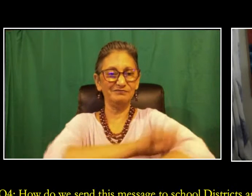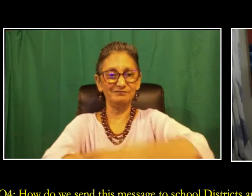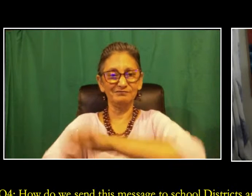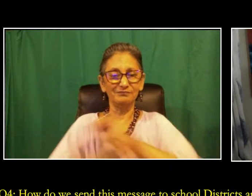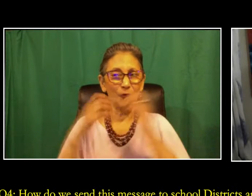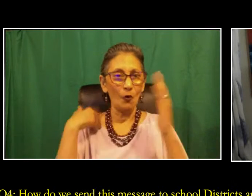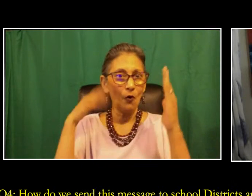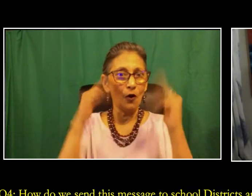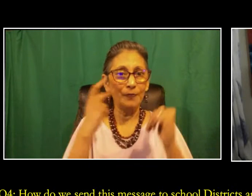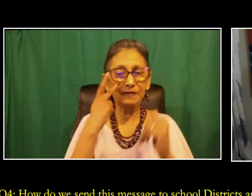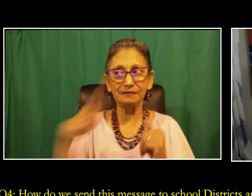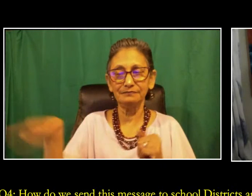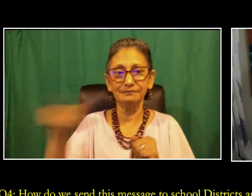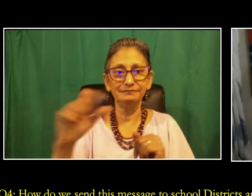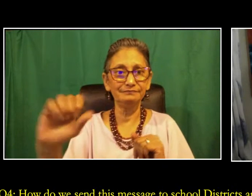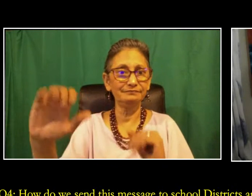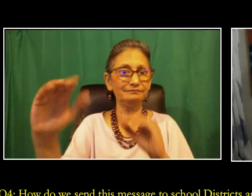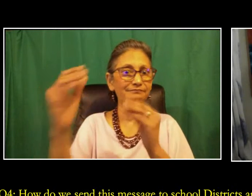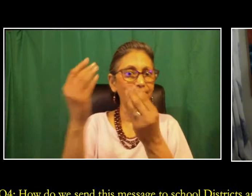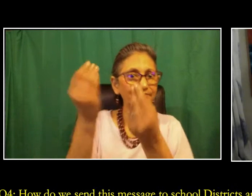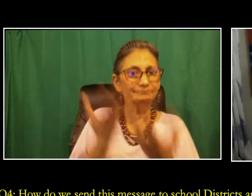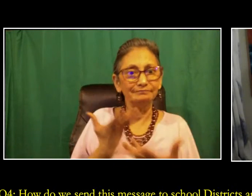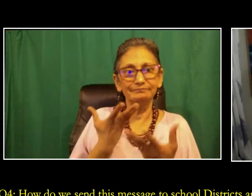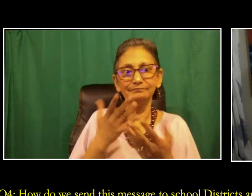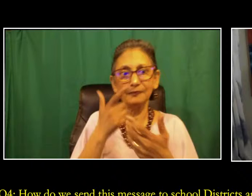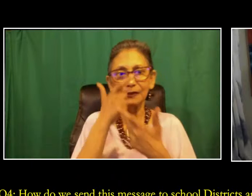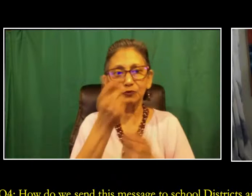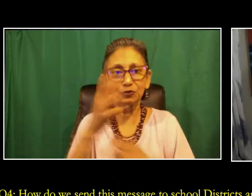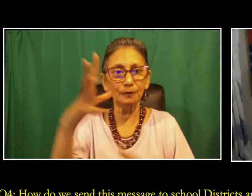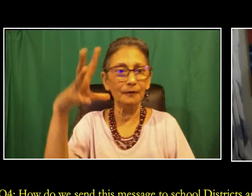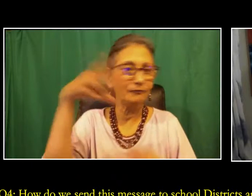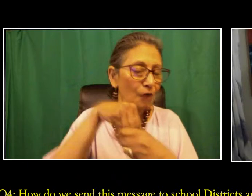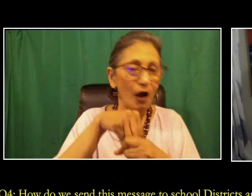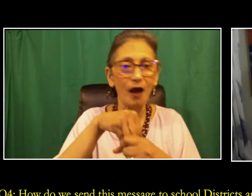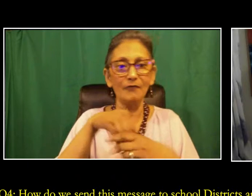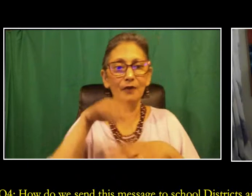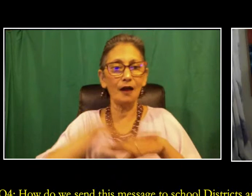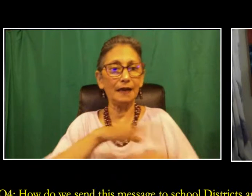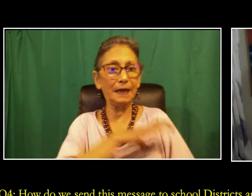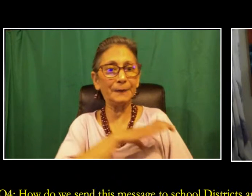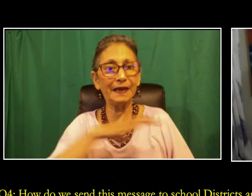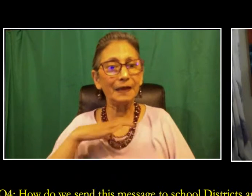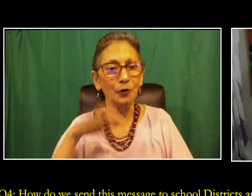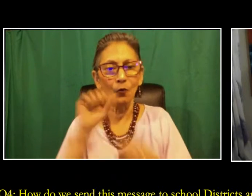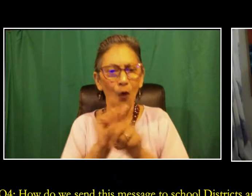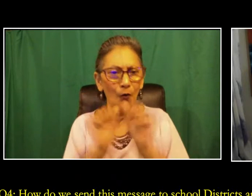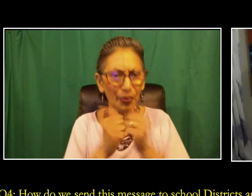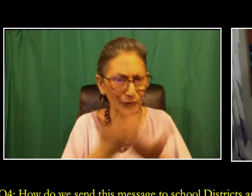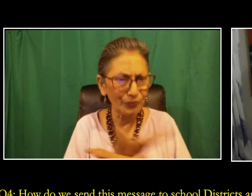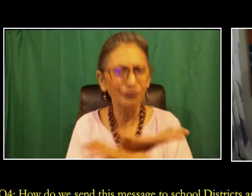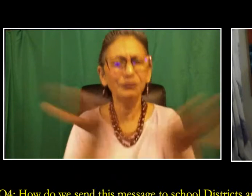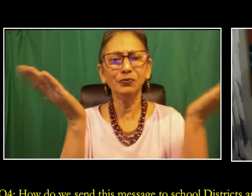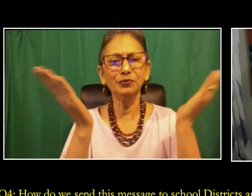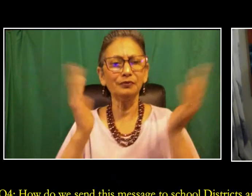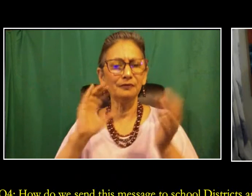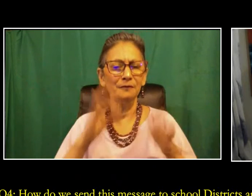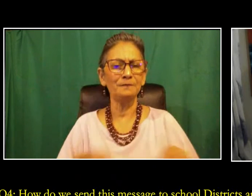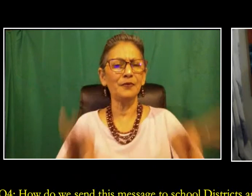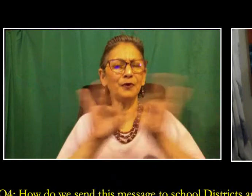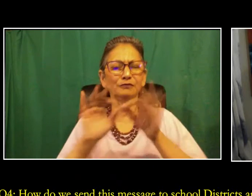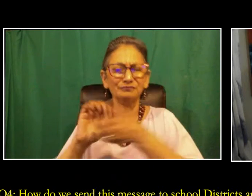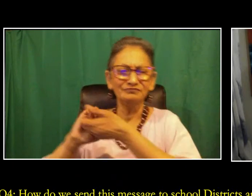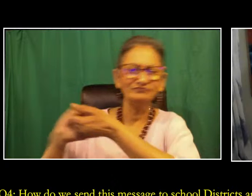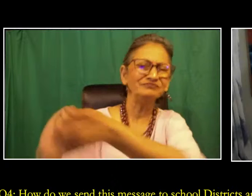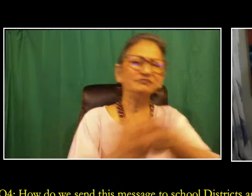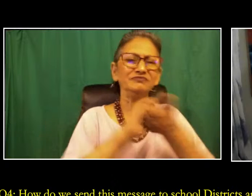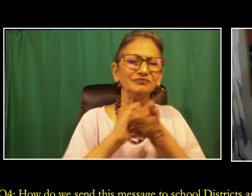This has truly inspired me and made me feel ready to roll up my sleeves and get to work. And I hope others will express interest in being